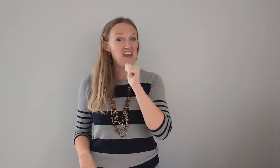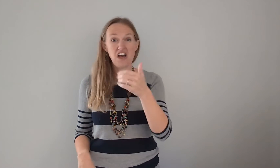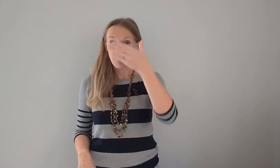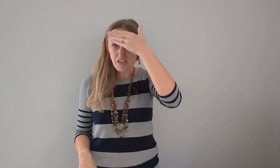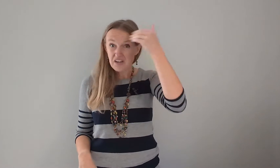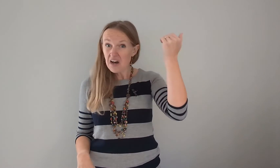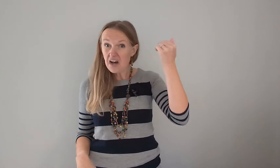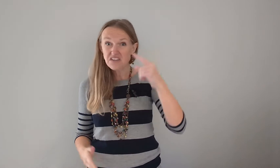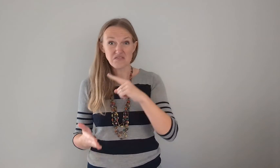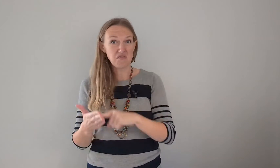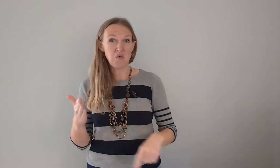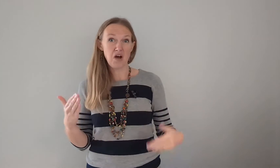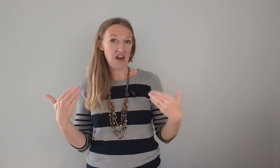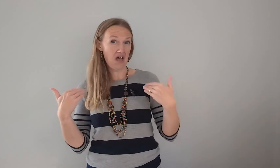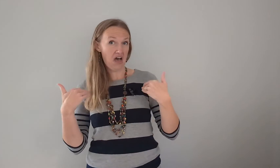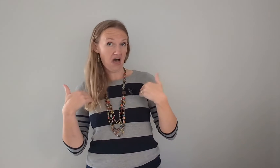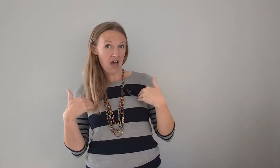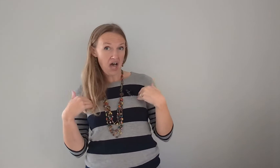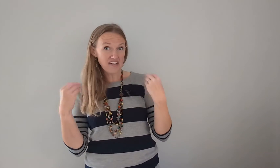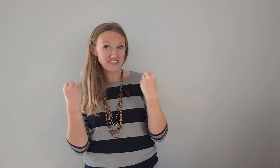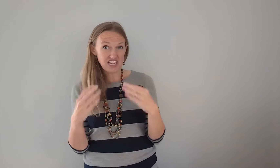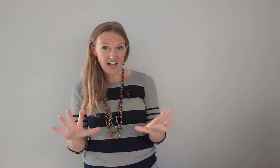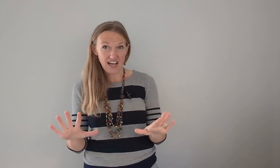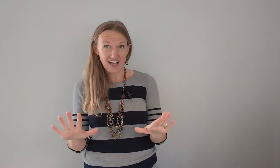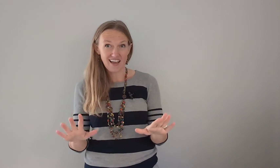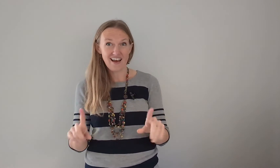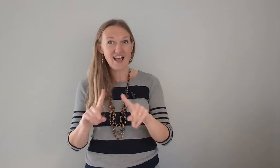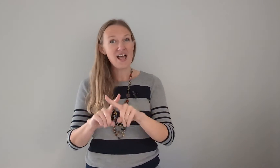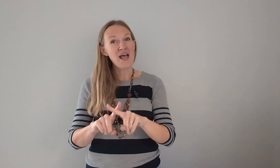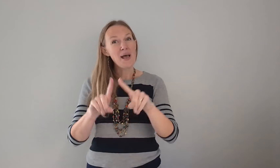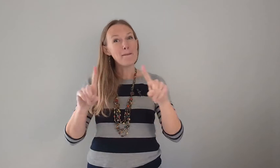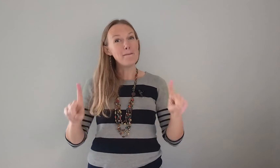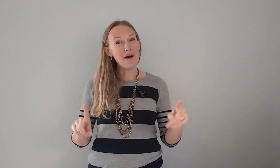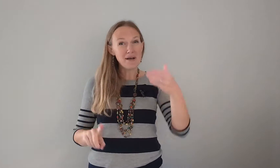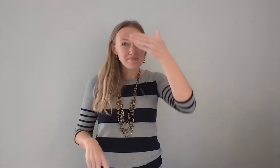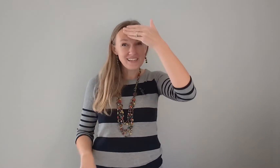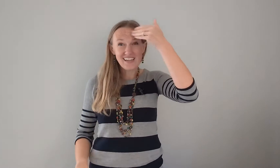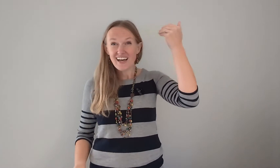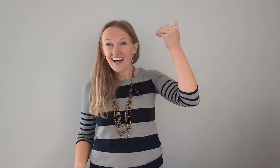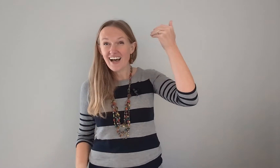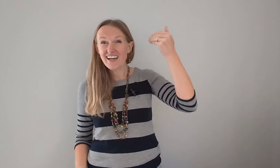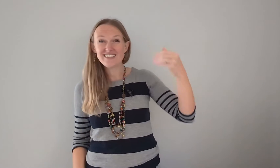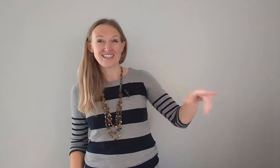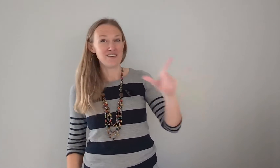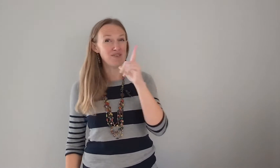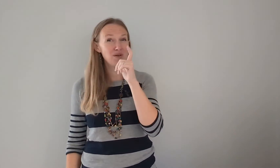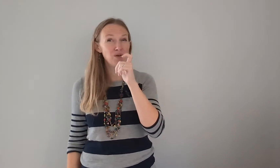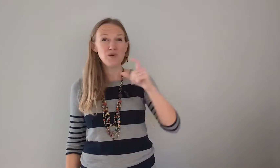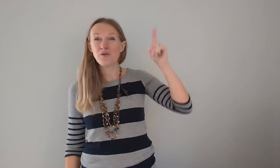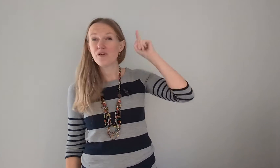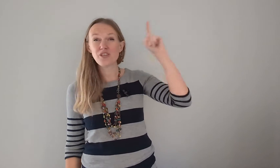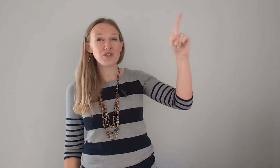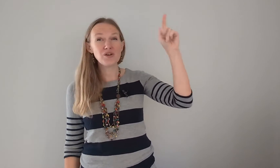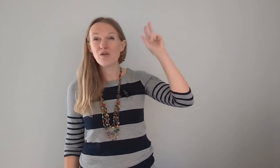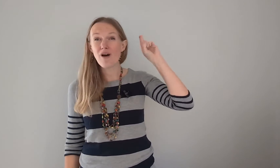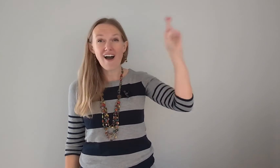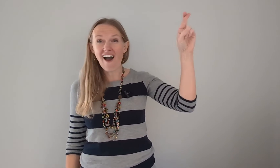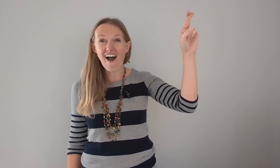Not because of what I've done, but because of who you